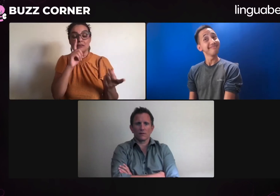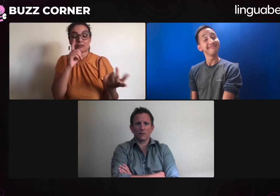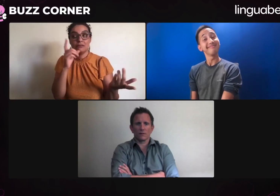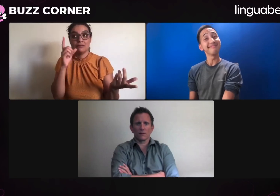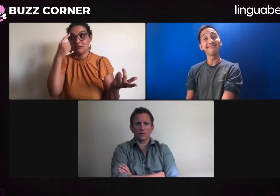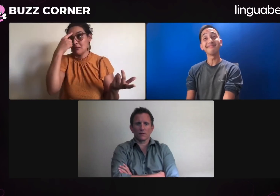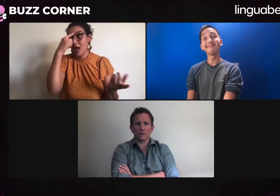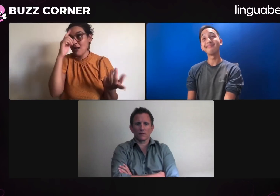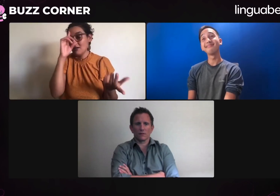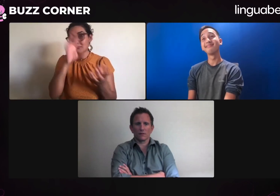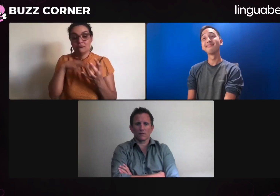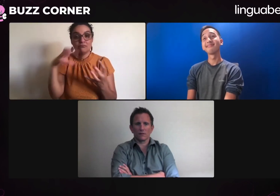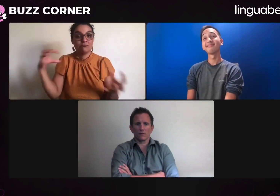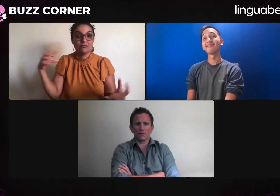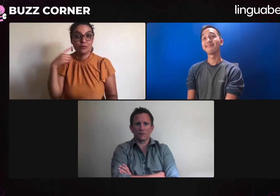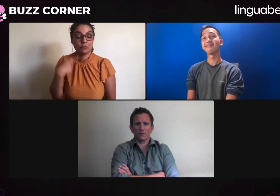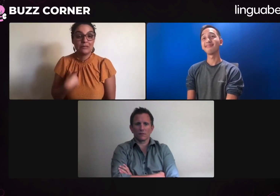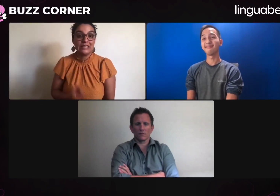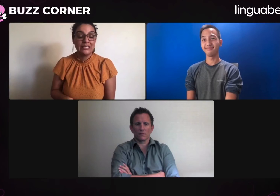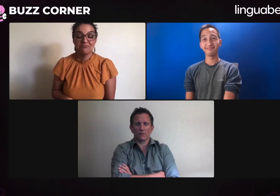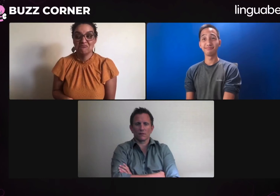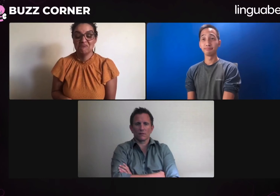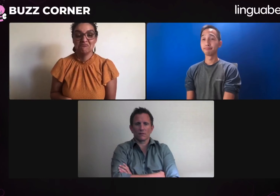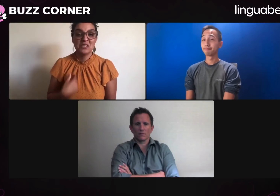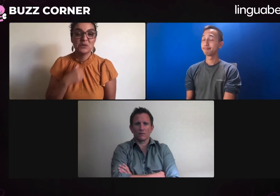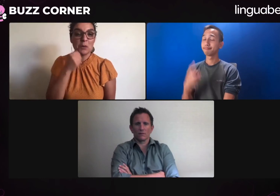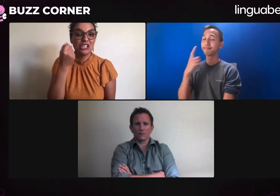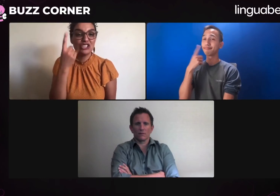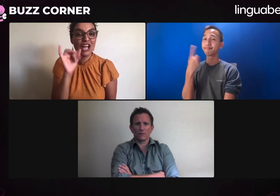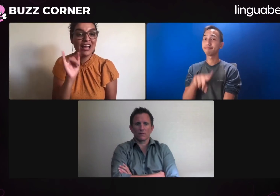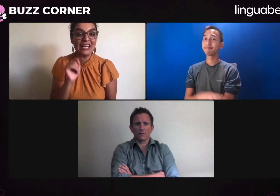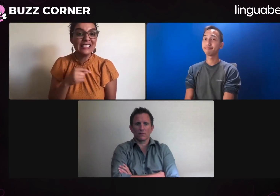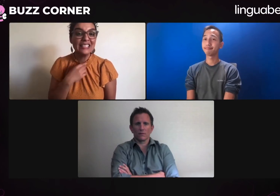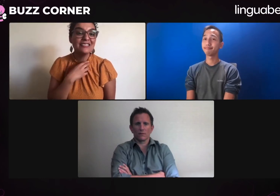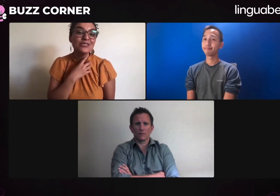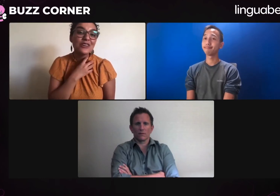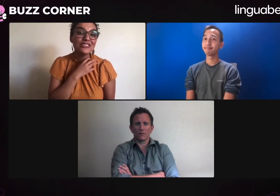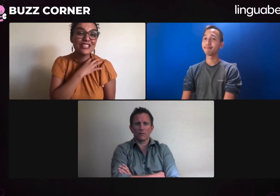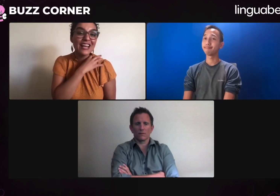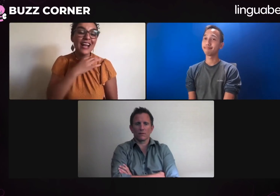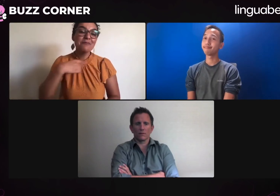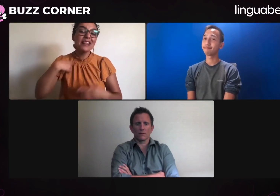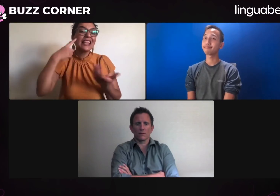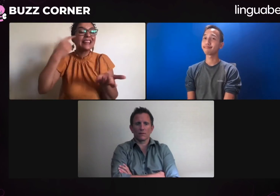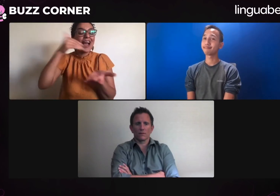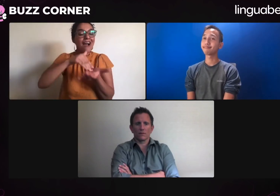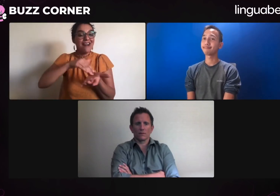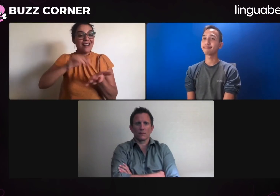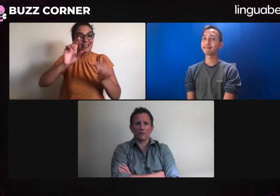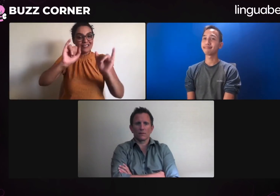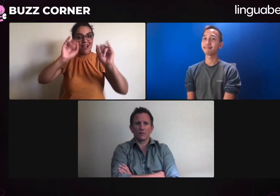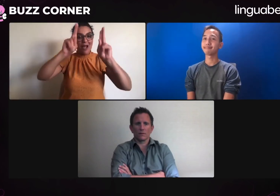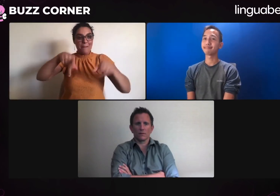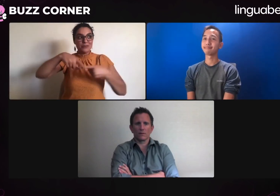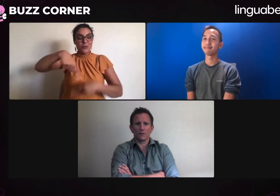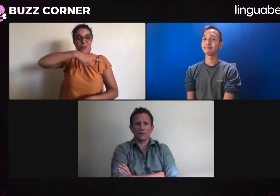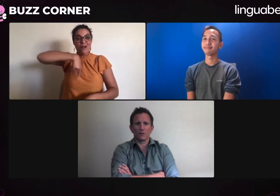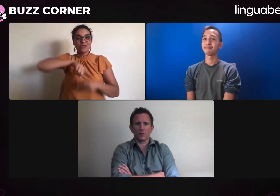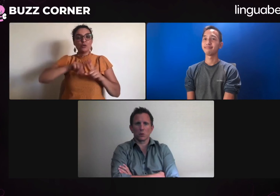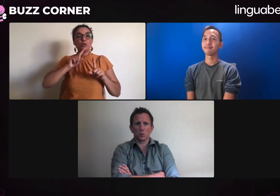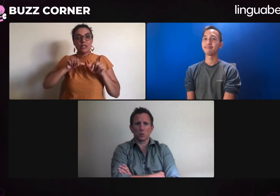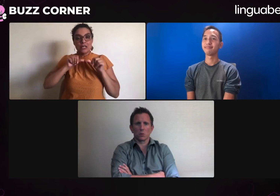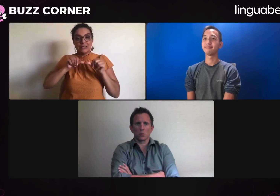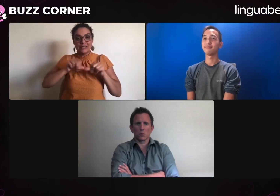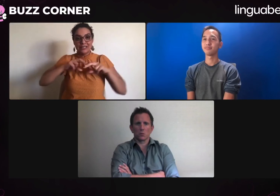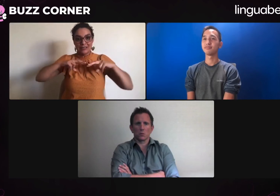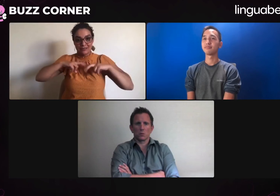the concept is so egregious for me. It really is. I just don't understand it. I don't understand. But I think,